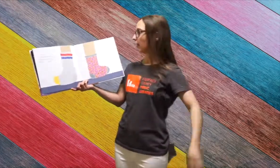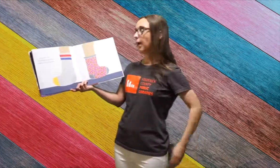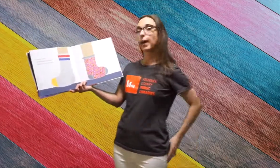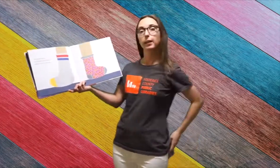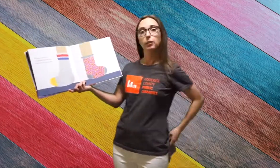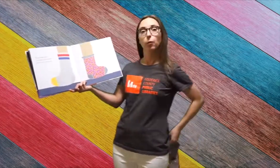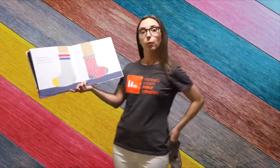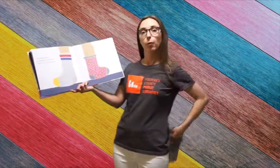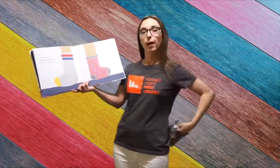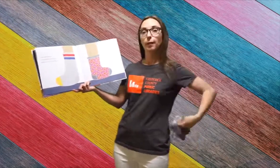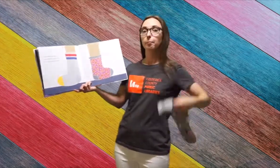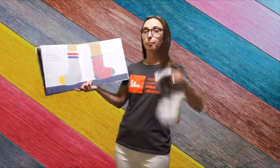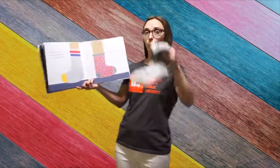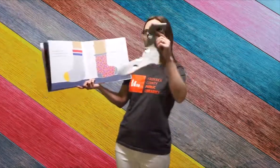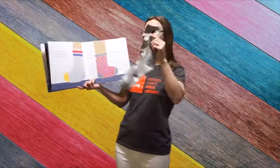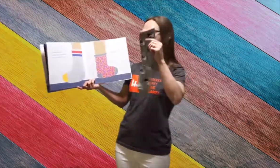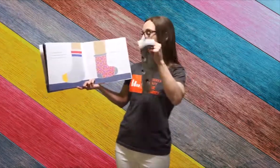and 1 polka-dotted sock.